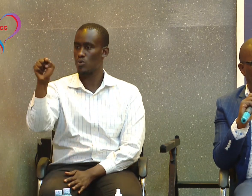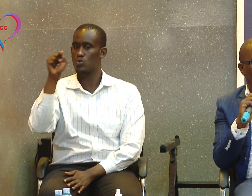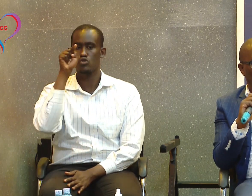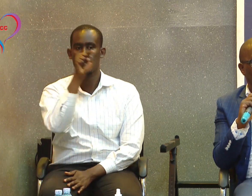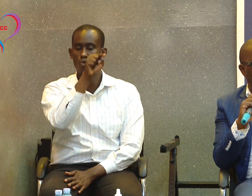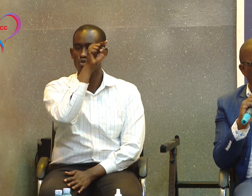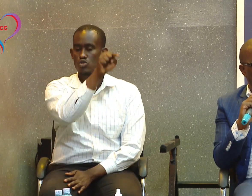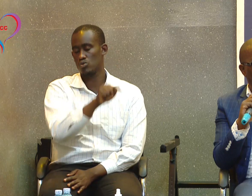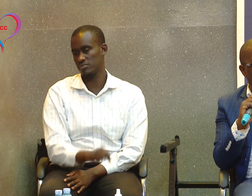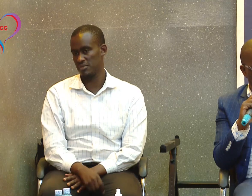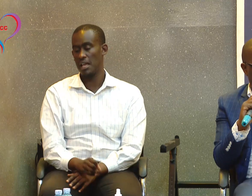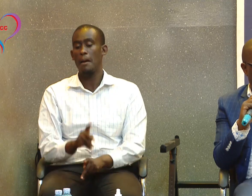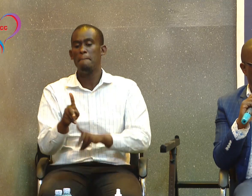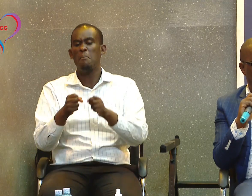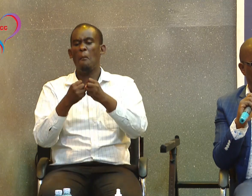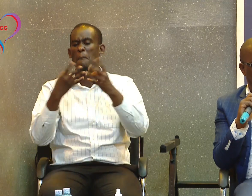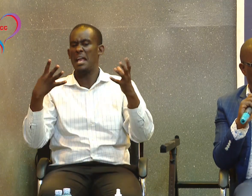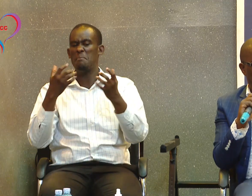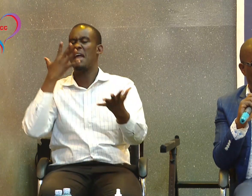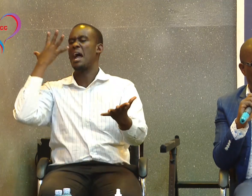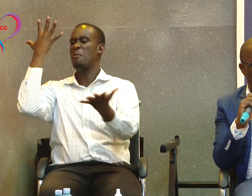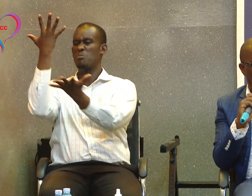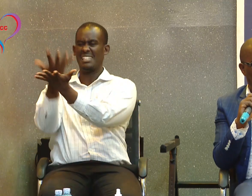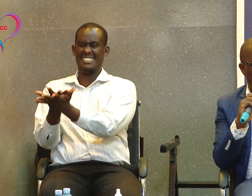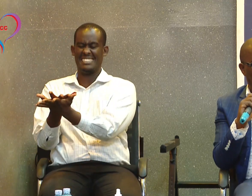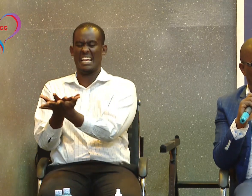dungeons and it's you to set them free.